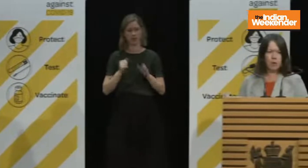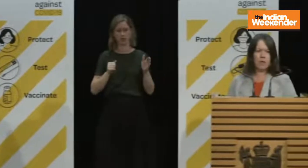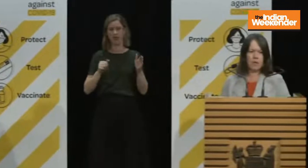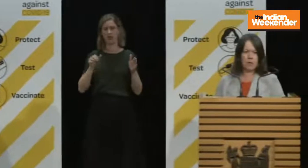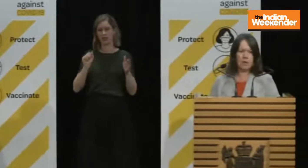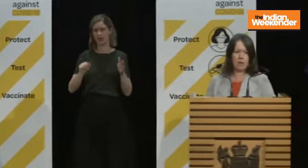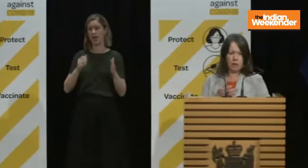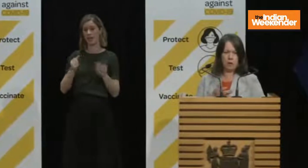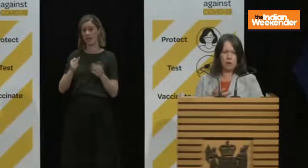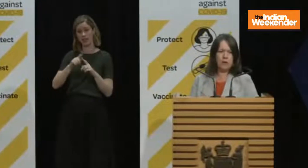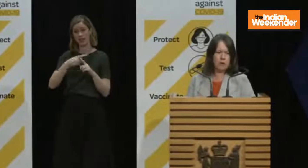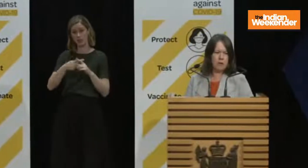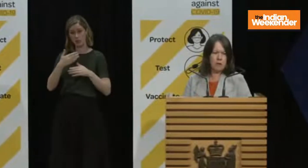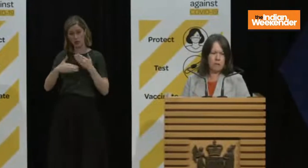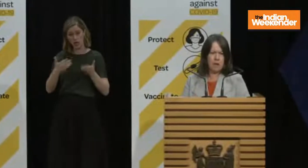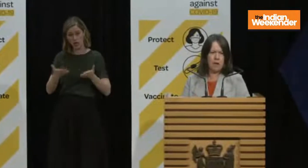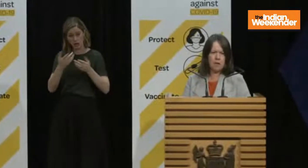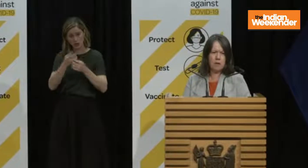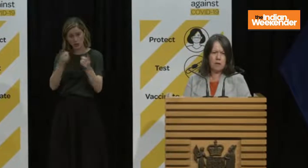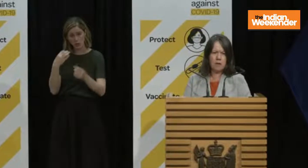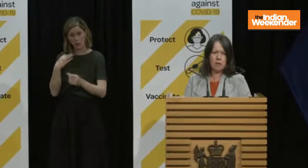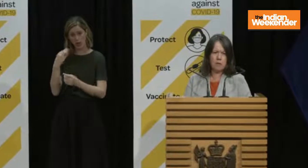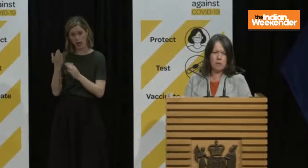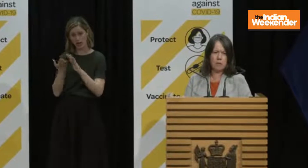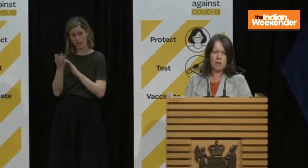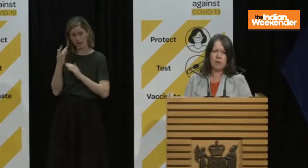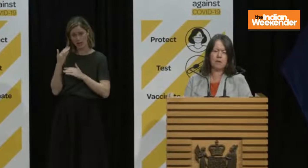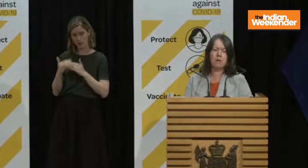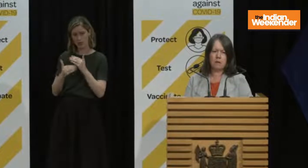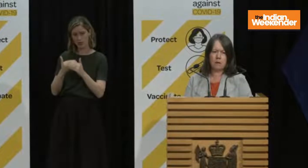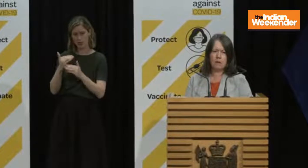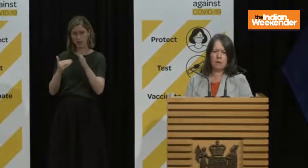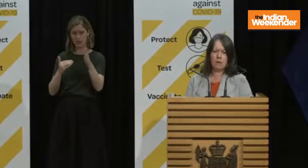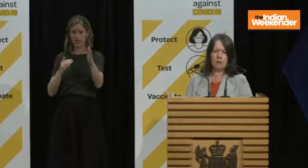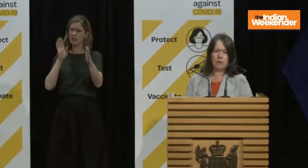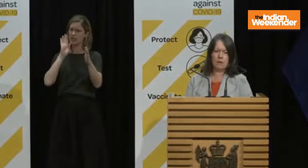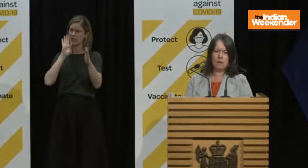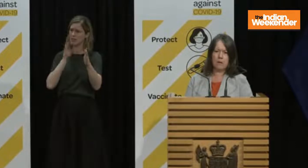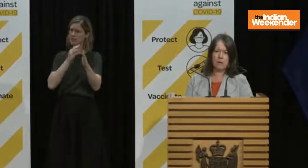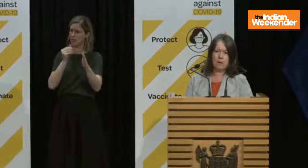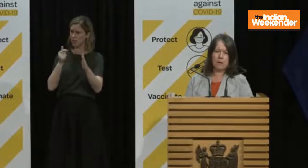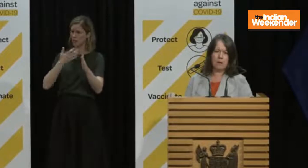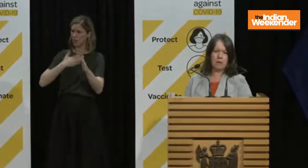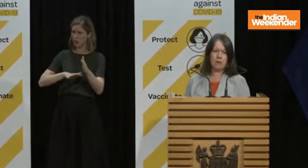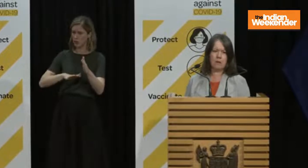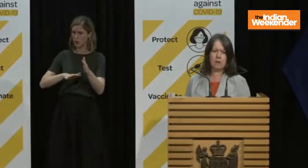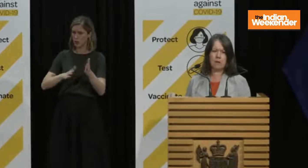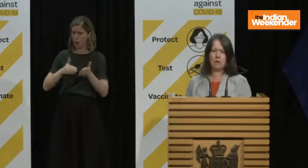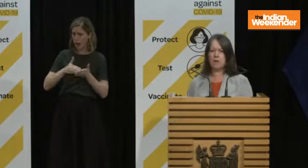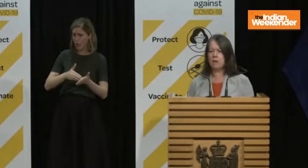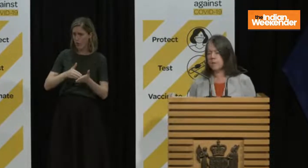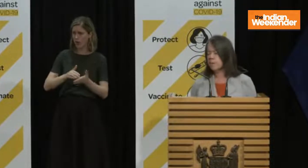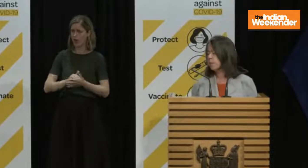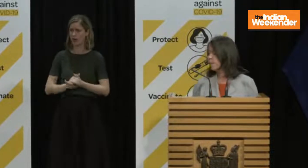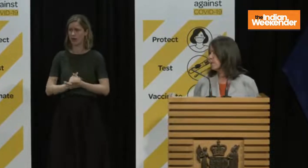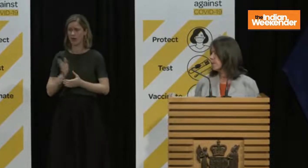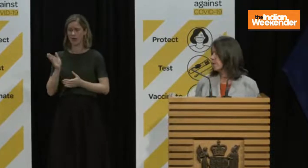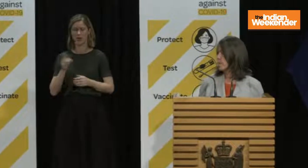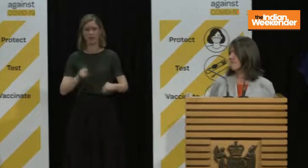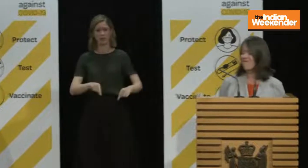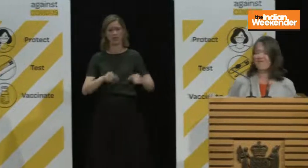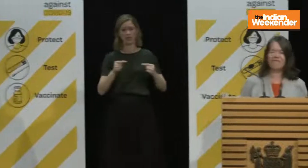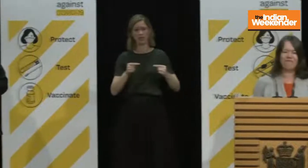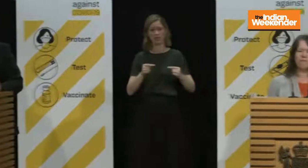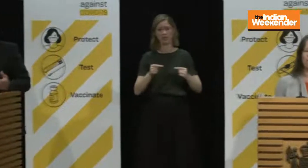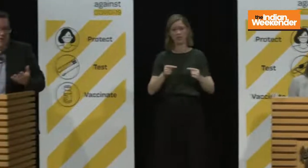exemption process, and I would encourage them to apply under that exemption process. Does that sound like something that we would want to help with? These are the challenging,